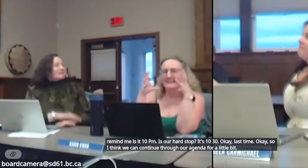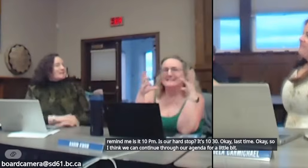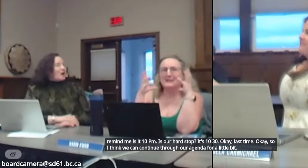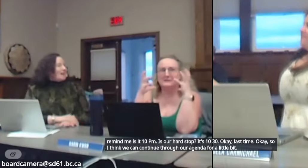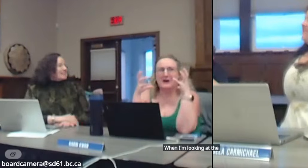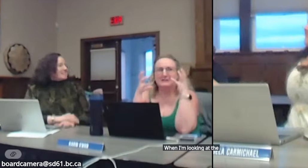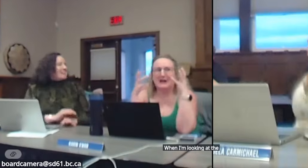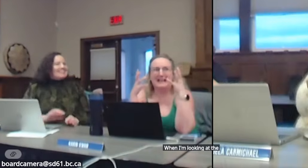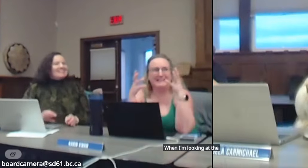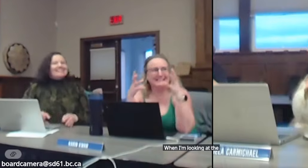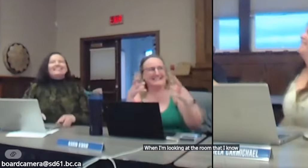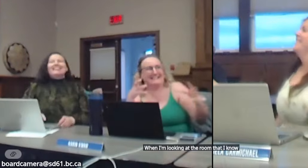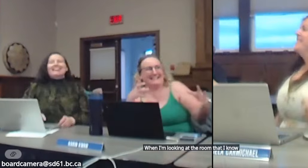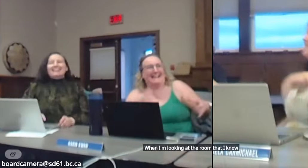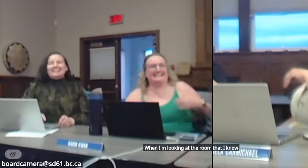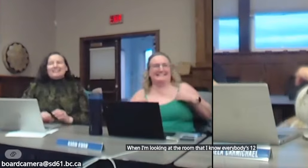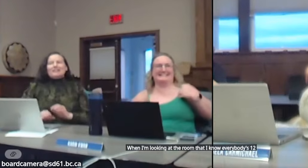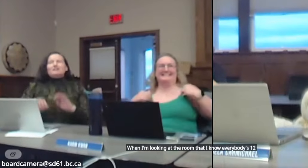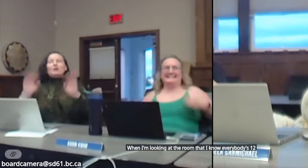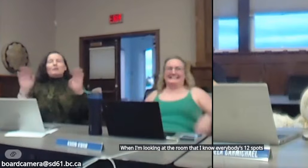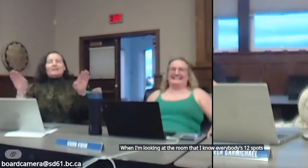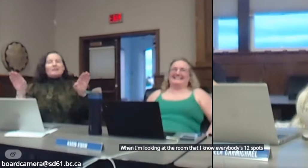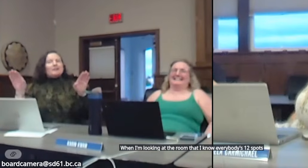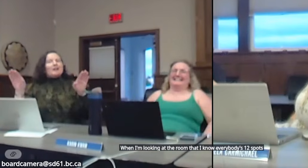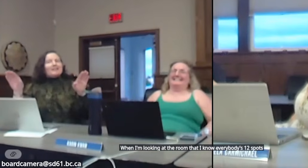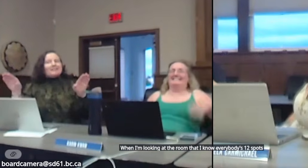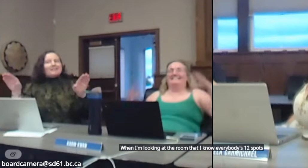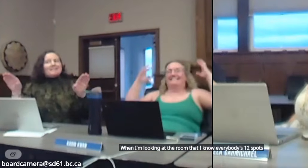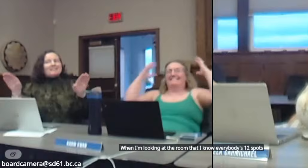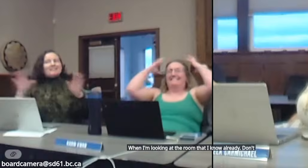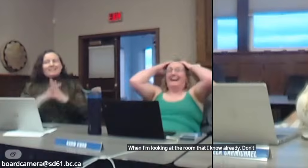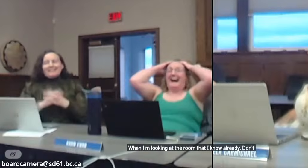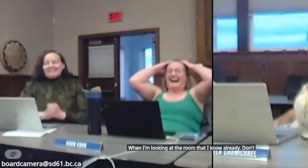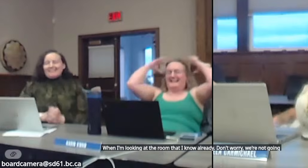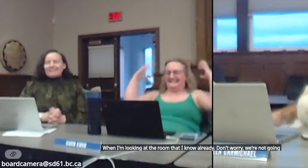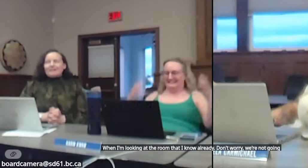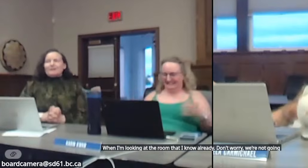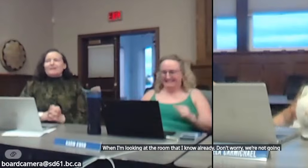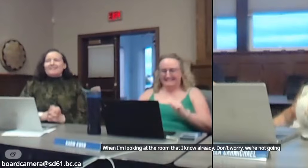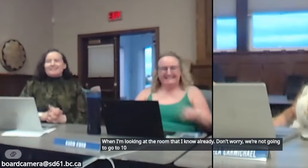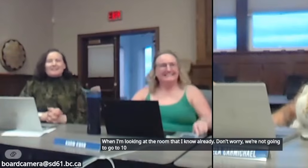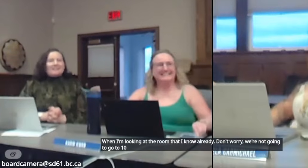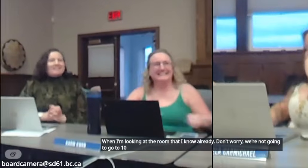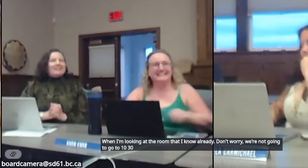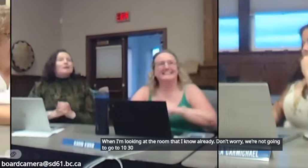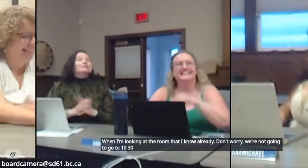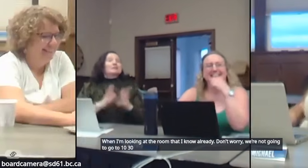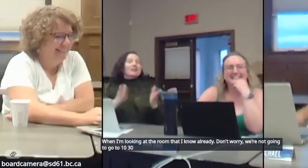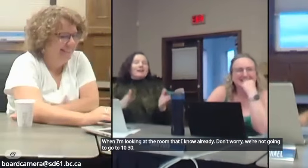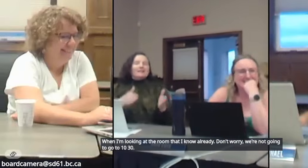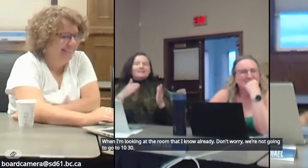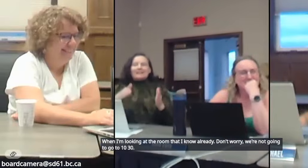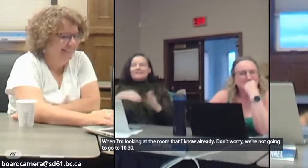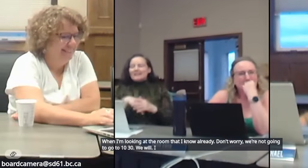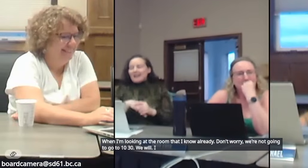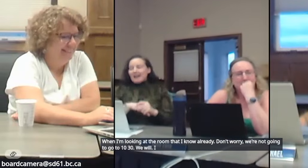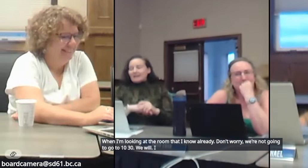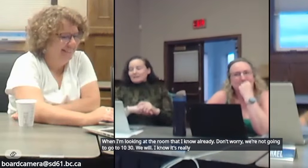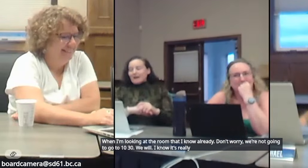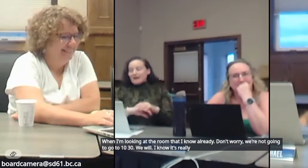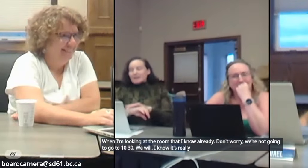room, and I know everybody's tired. Yeah, don't worry, we're not gonna go to 10:30. And we will, I know it's really hot